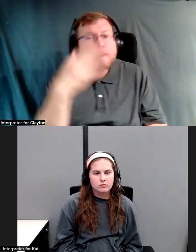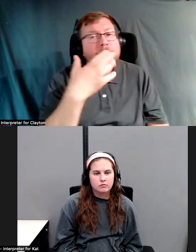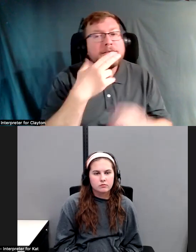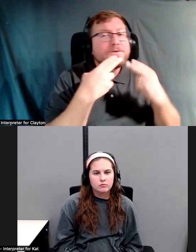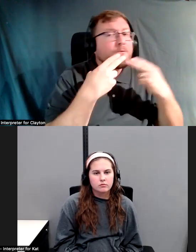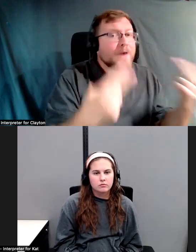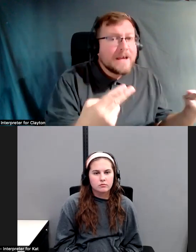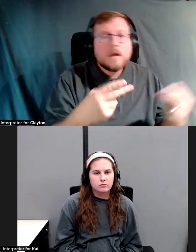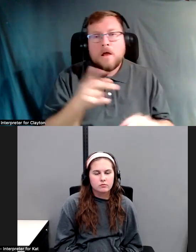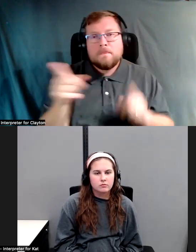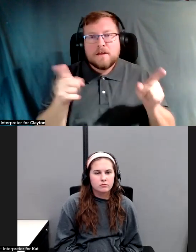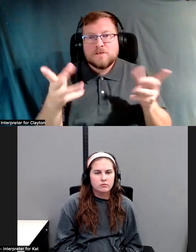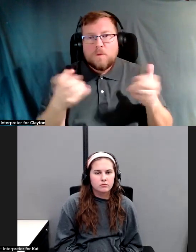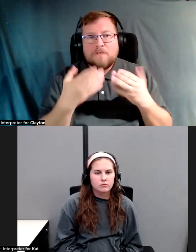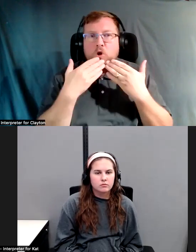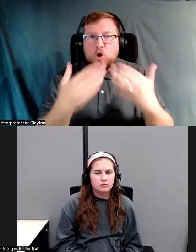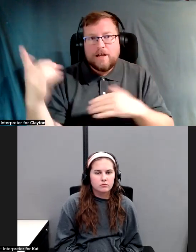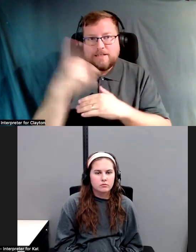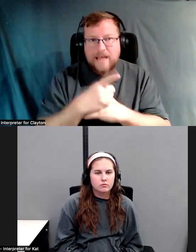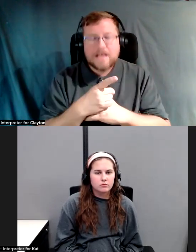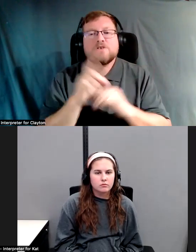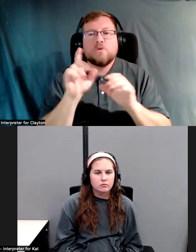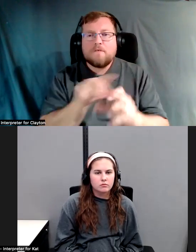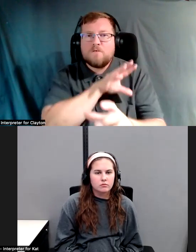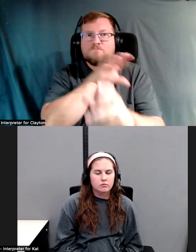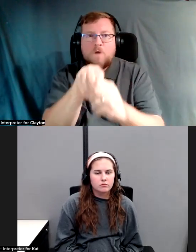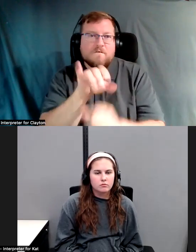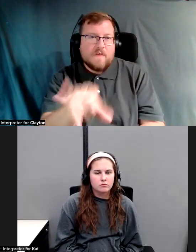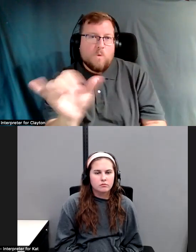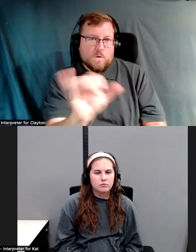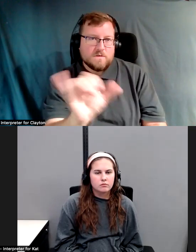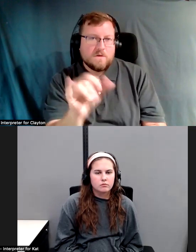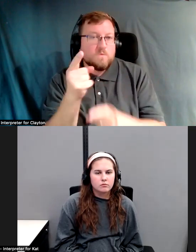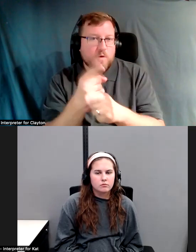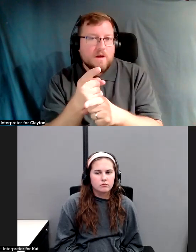day. So you got to bring a little bit of that light into it too. I